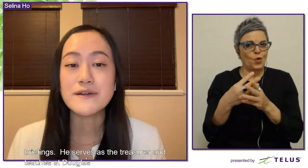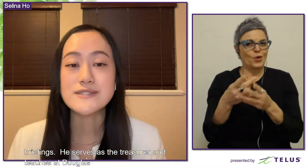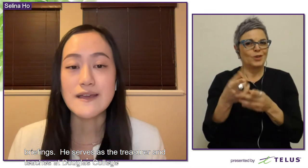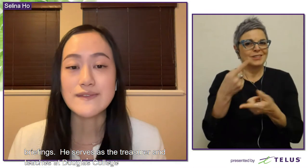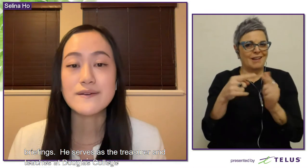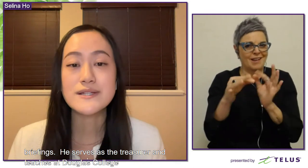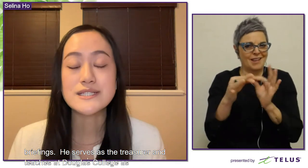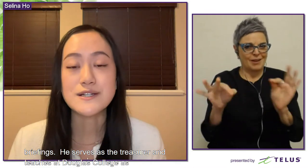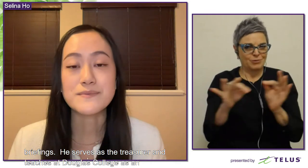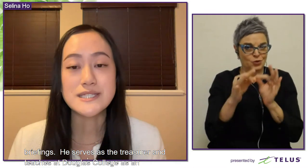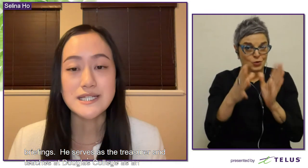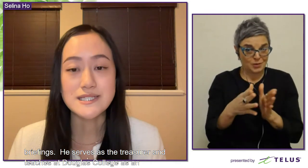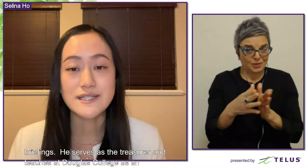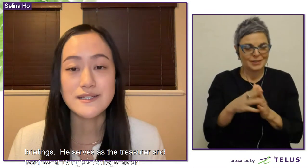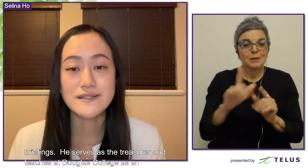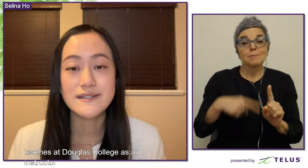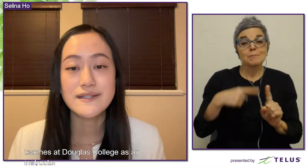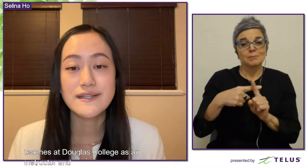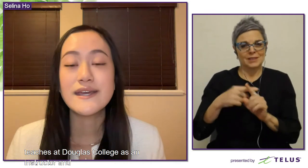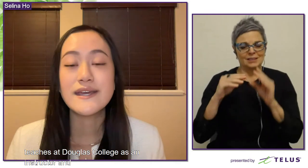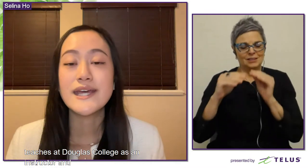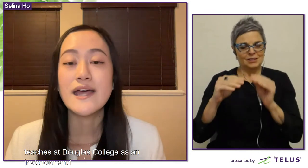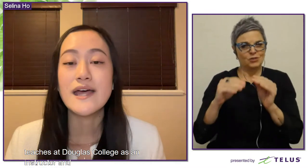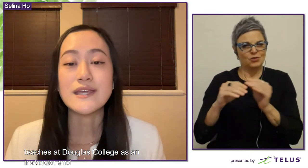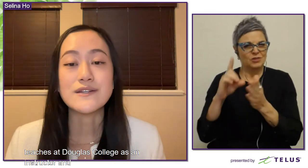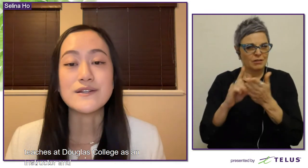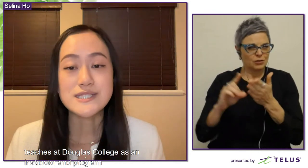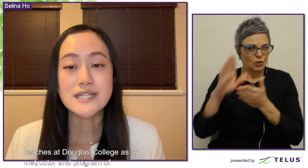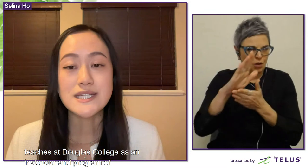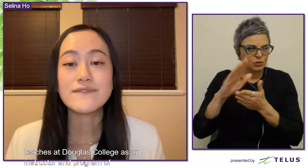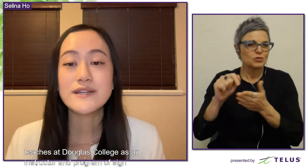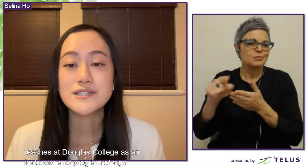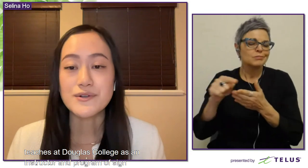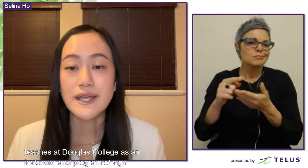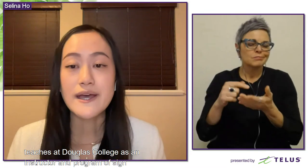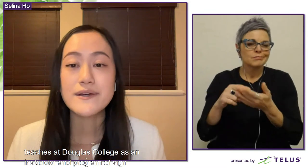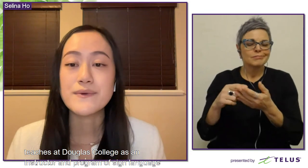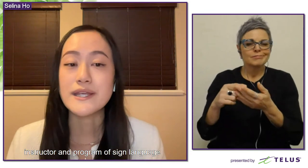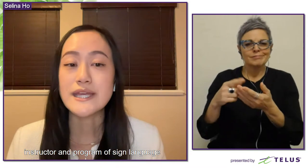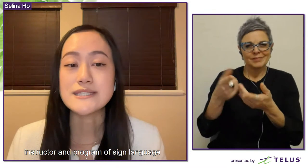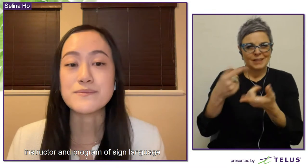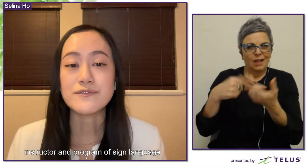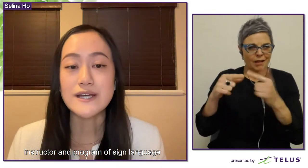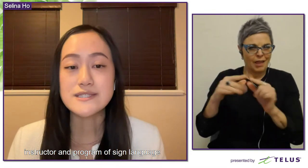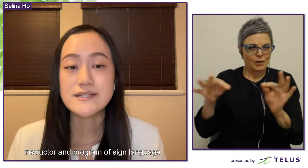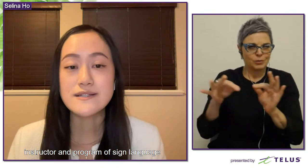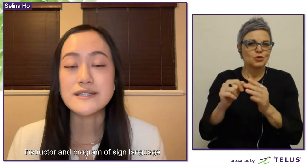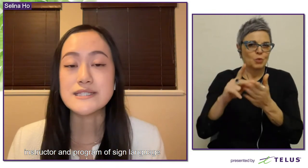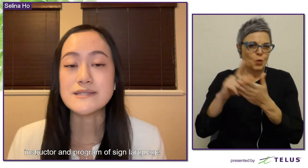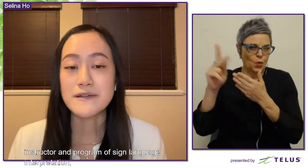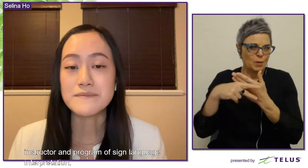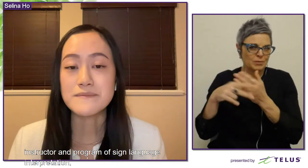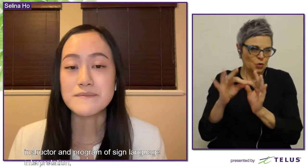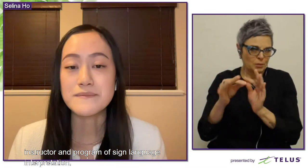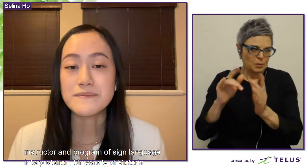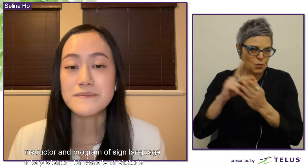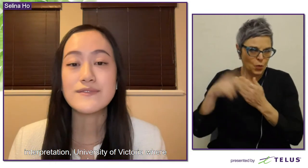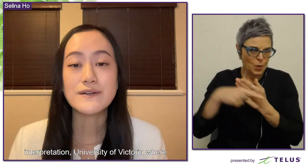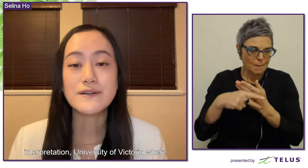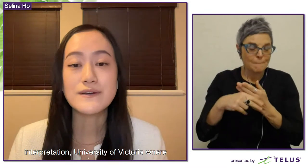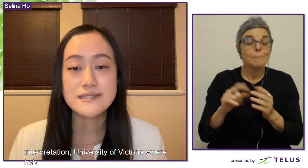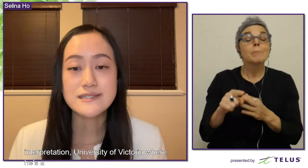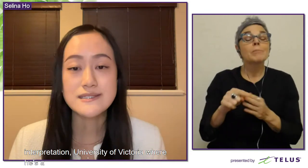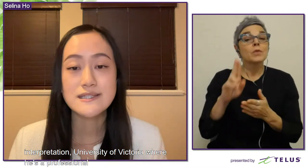the Program of Sign Language Interpretation, the University of Victoria, where he is a professor in the Department